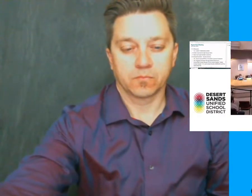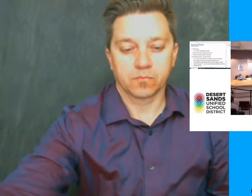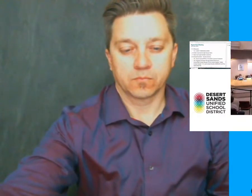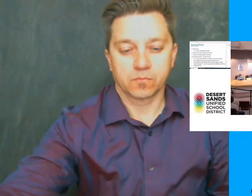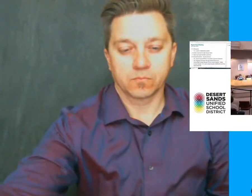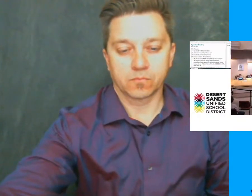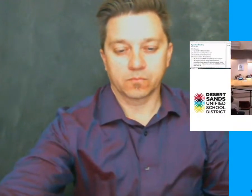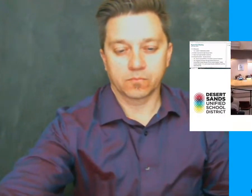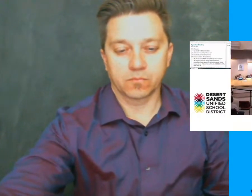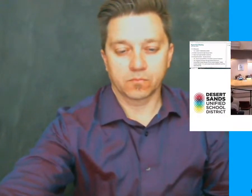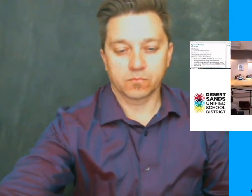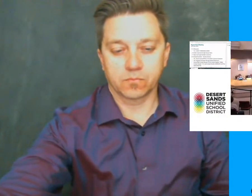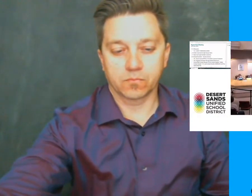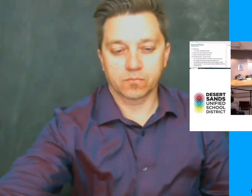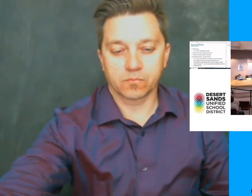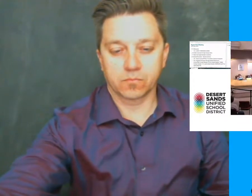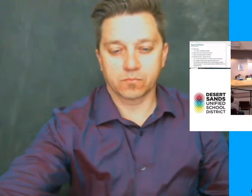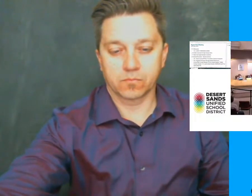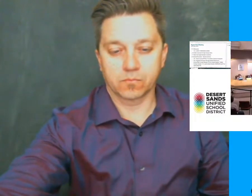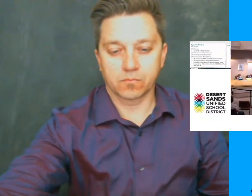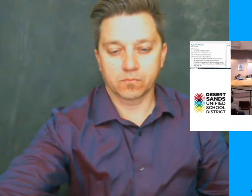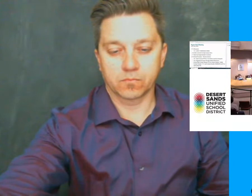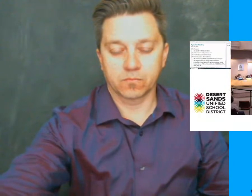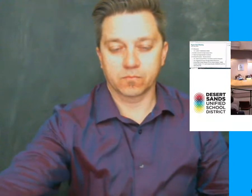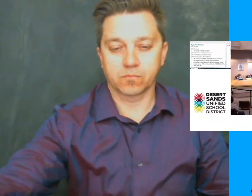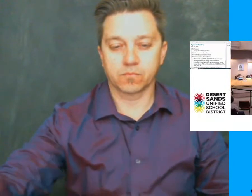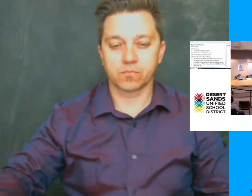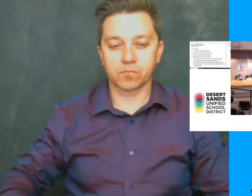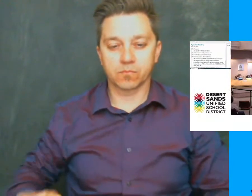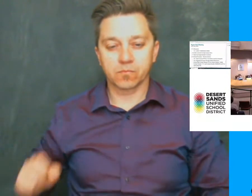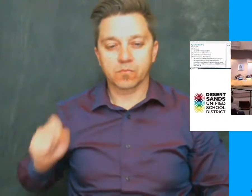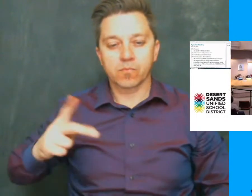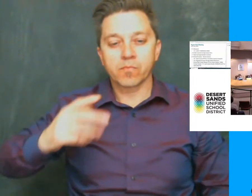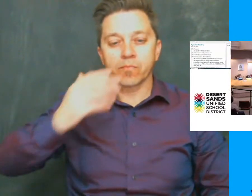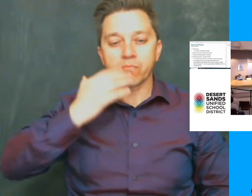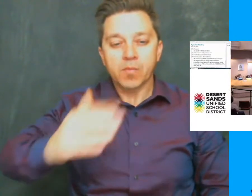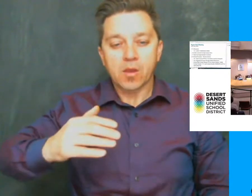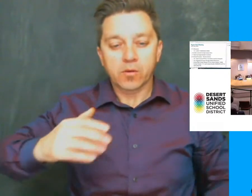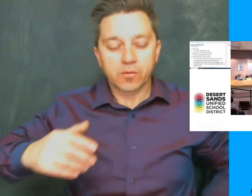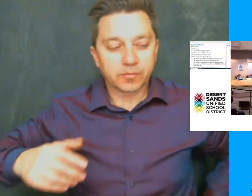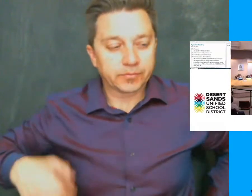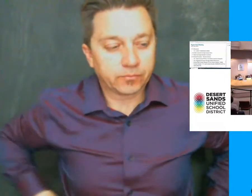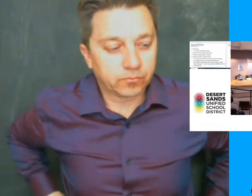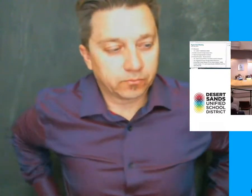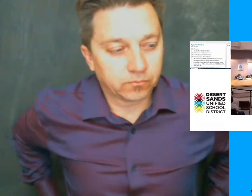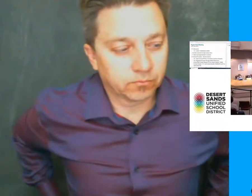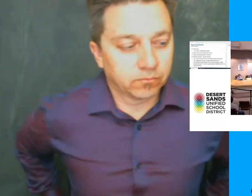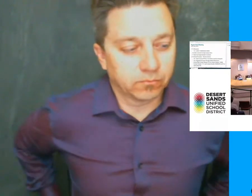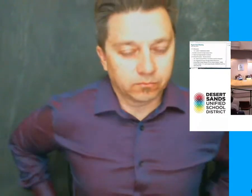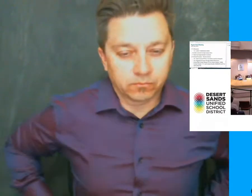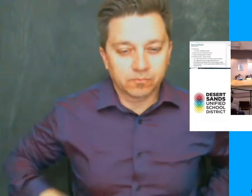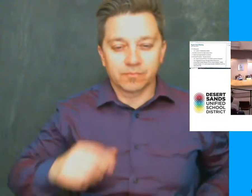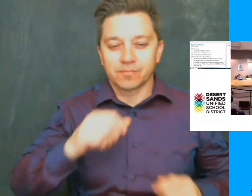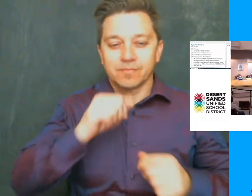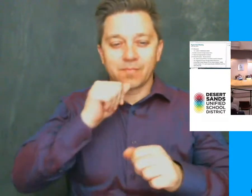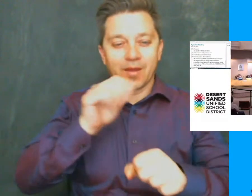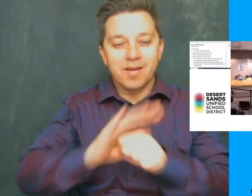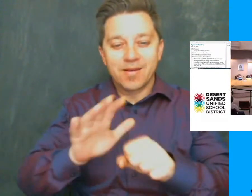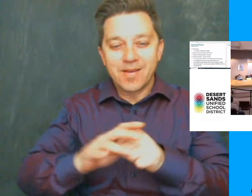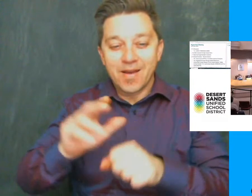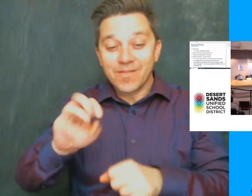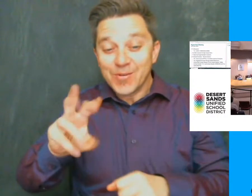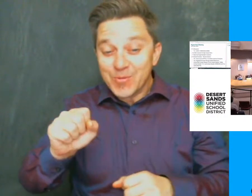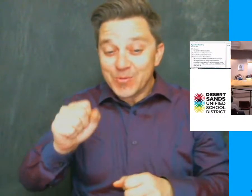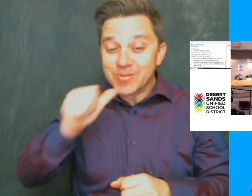All right, I think probably the big news is that unfortunately there was lack of news in yesterday's press conference. We were anticipating